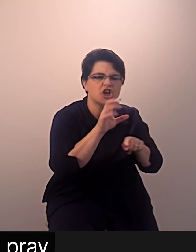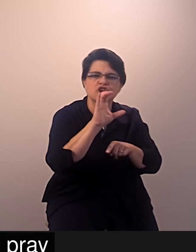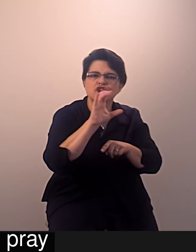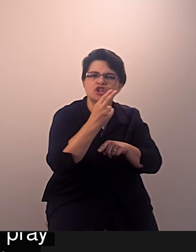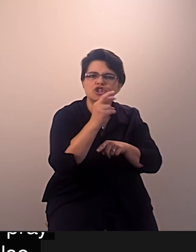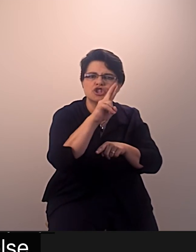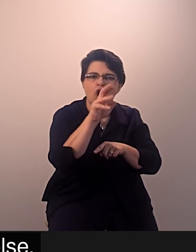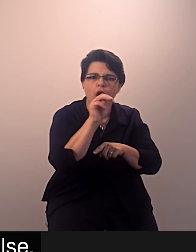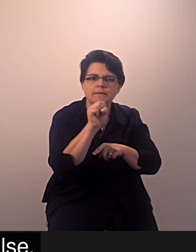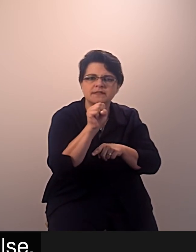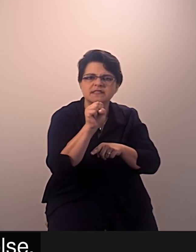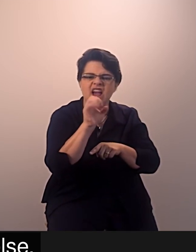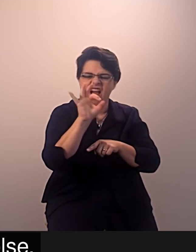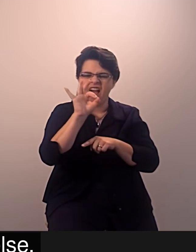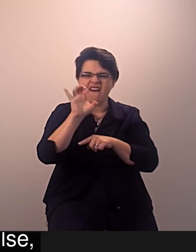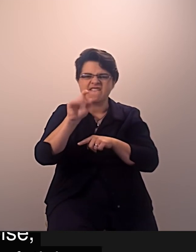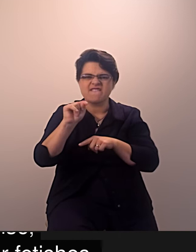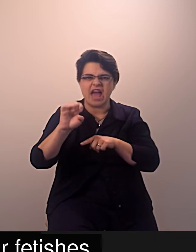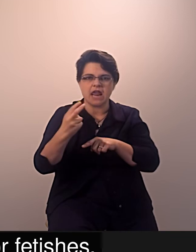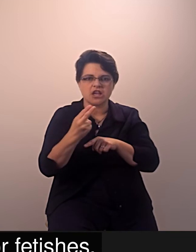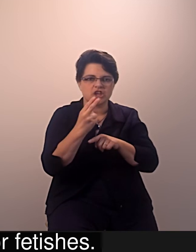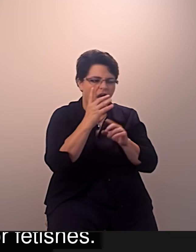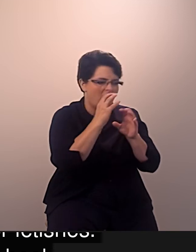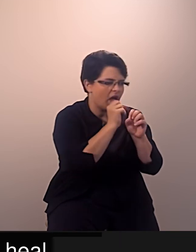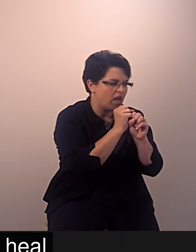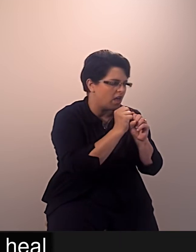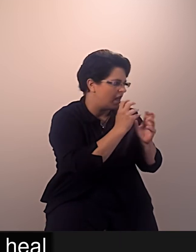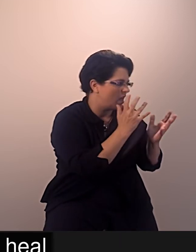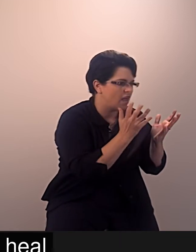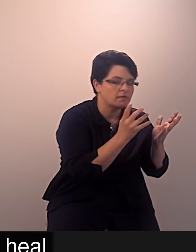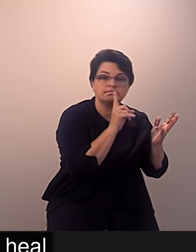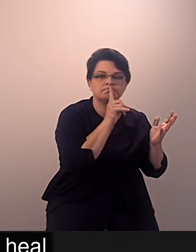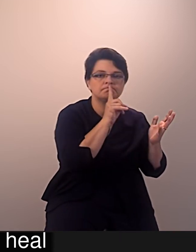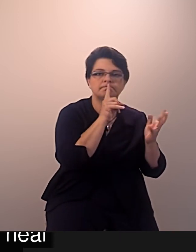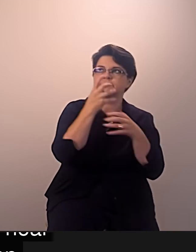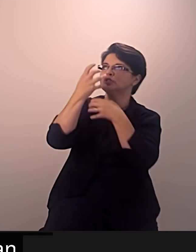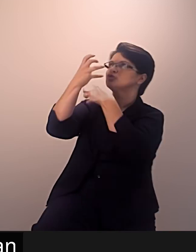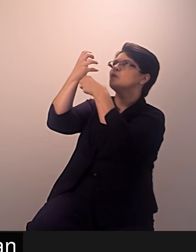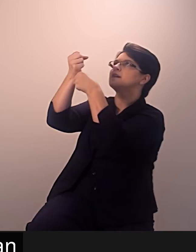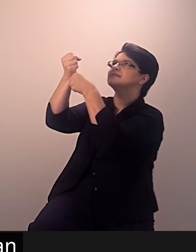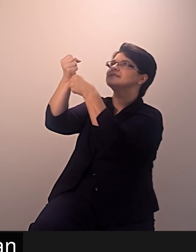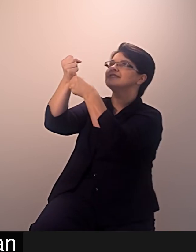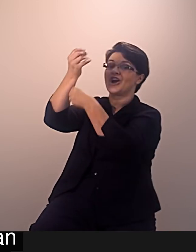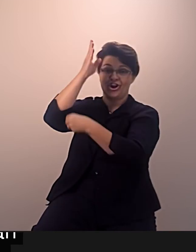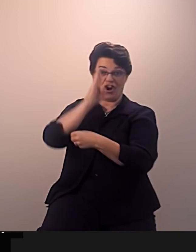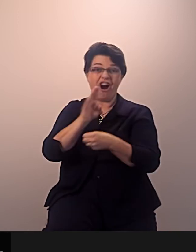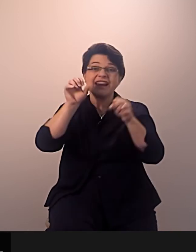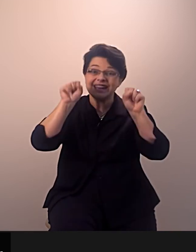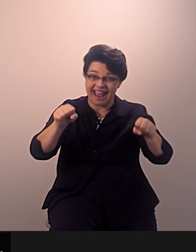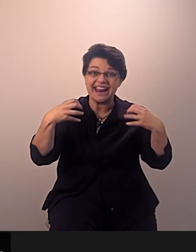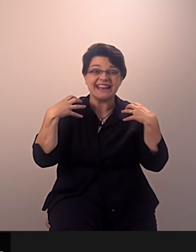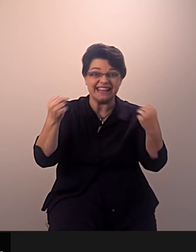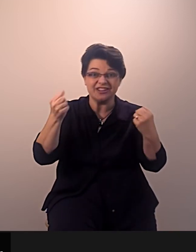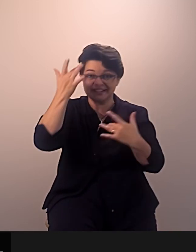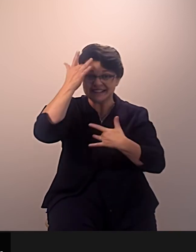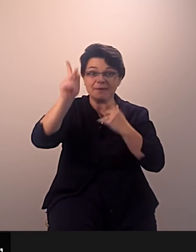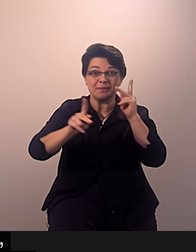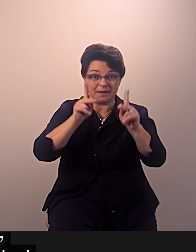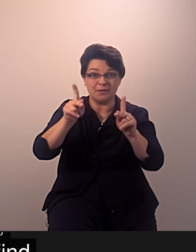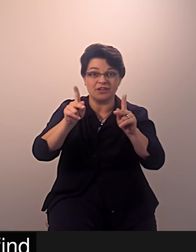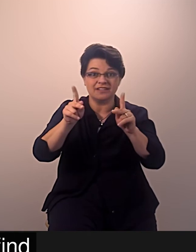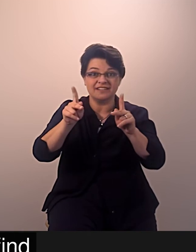fetishes. God is able to heal the sick man if He wills, or help him find the correct